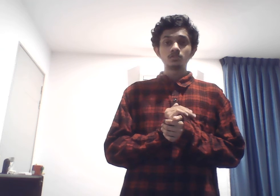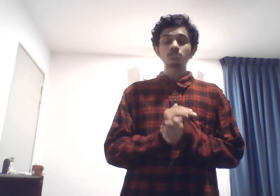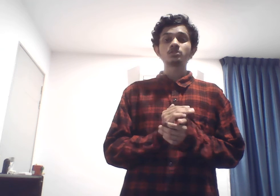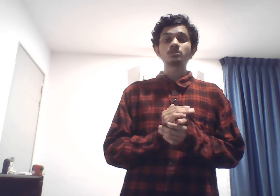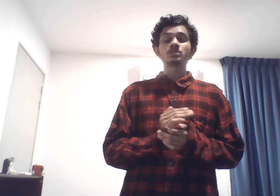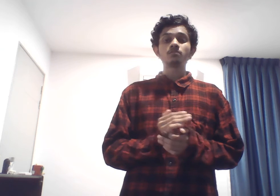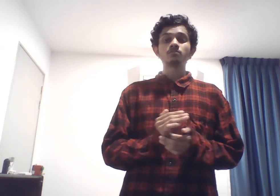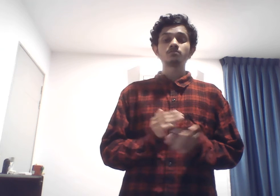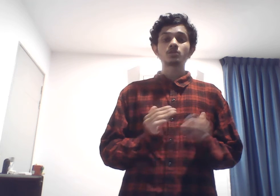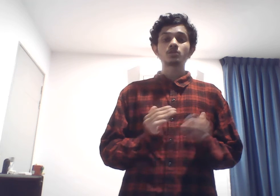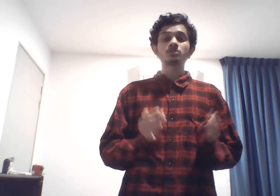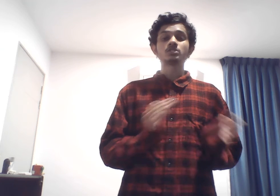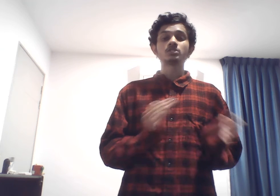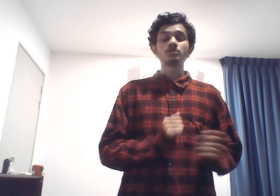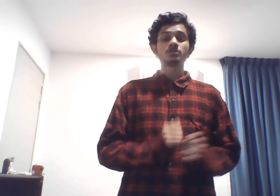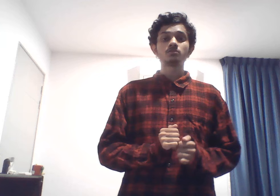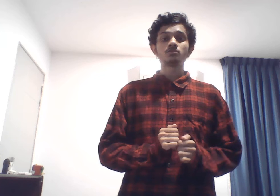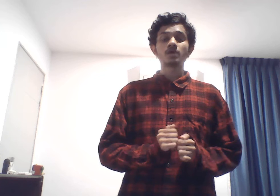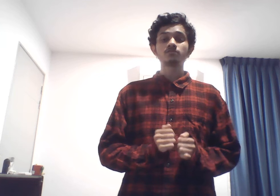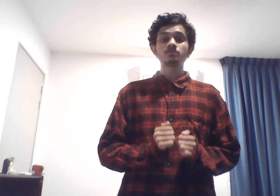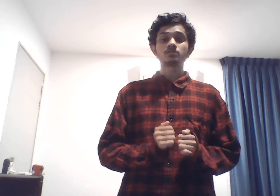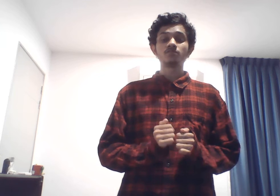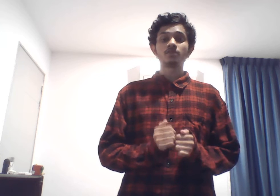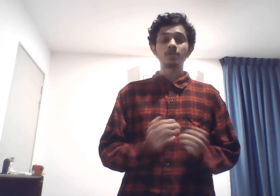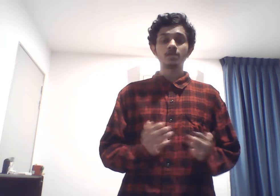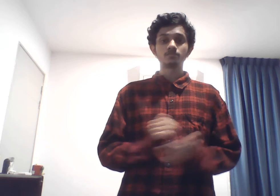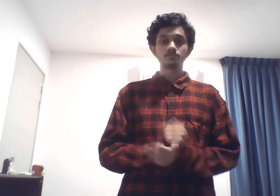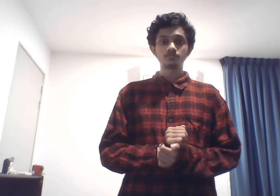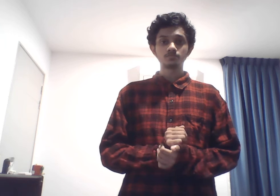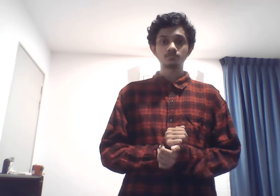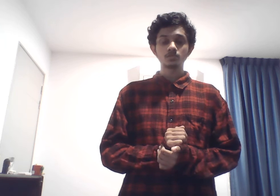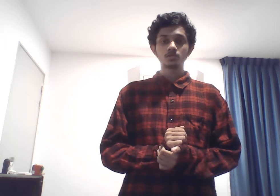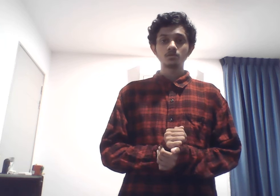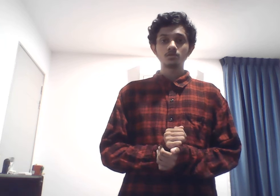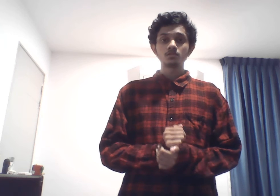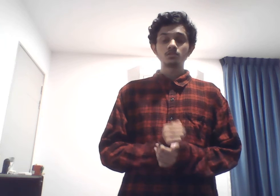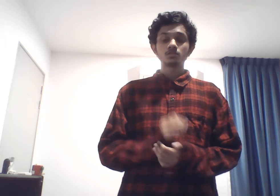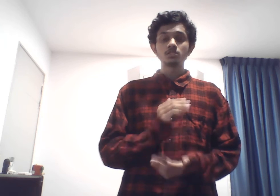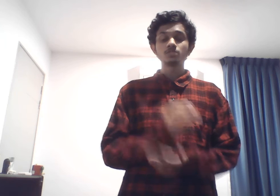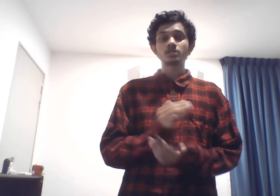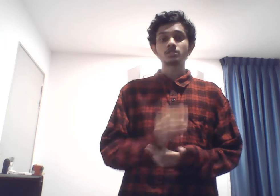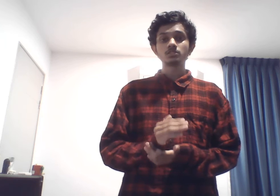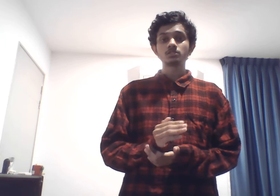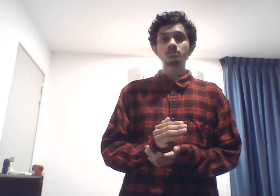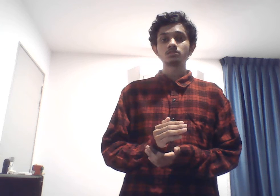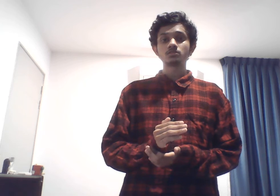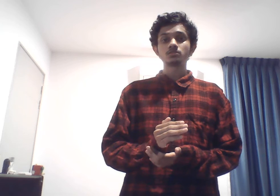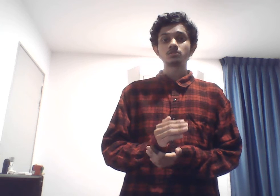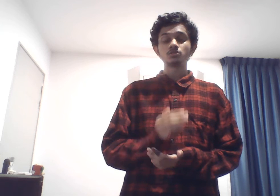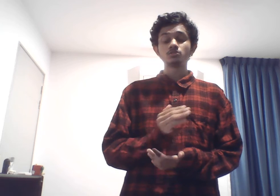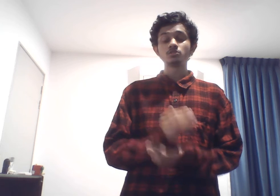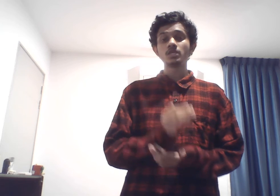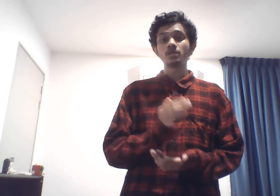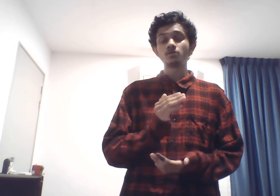This causes the children to have severe pain. This practice usually